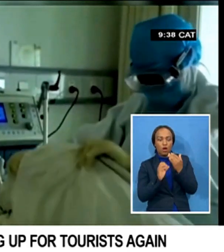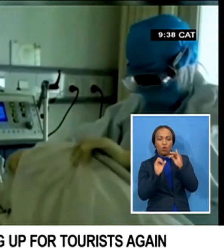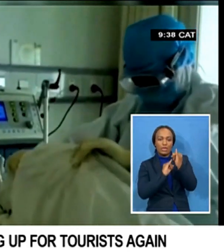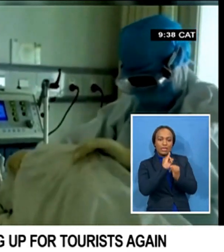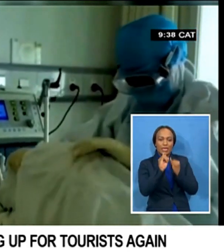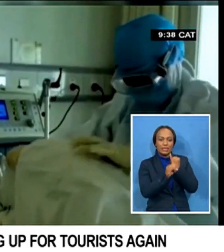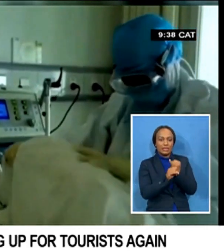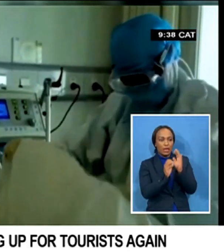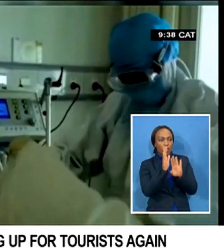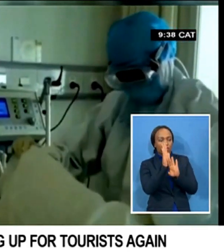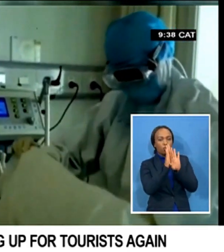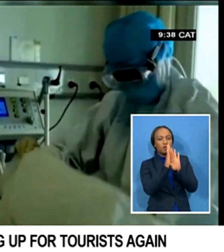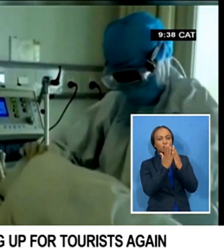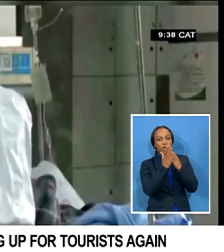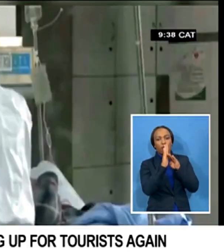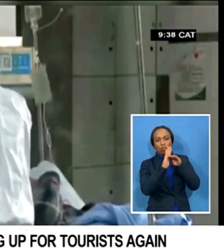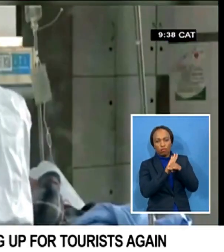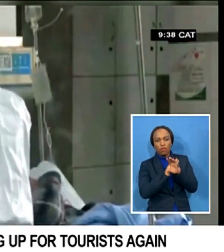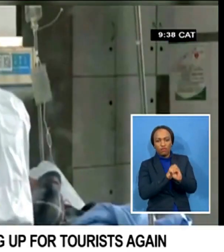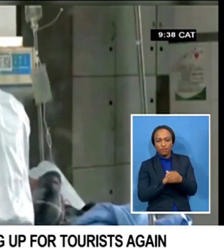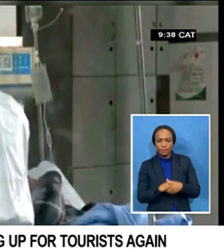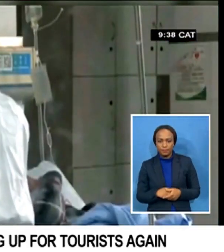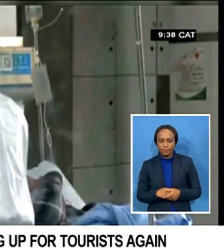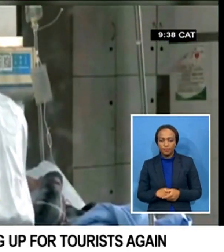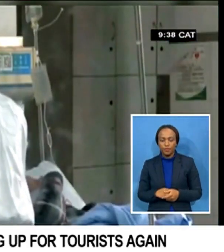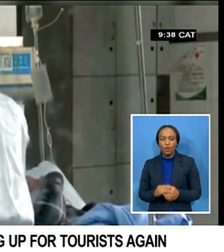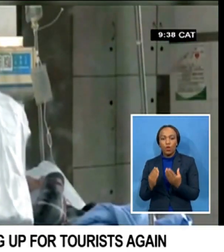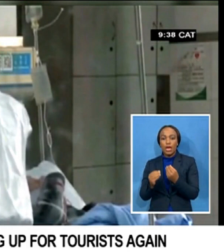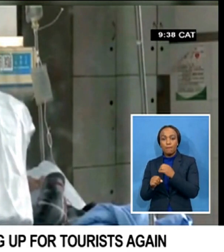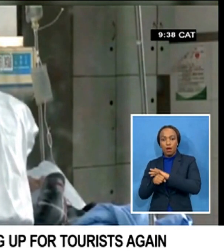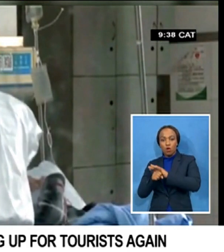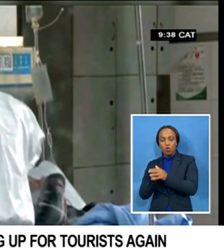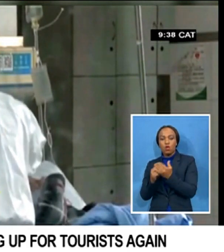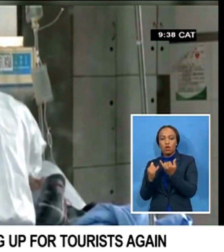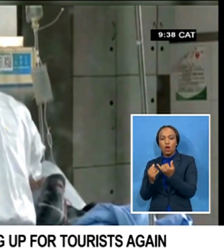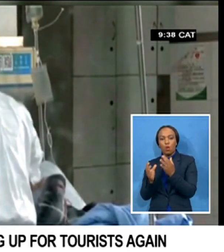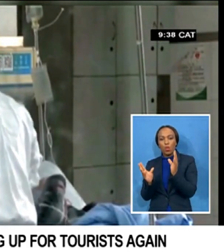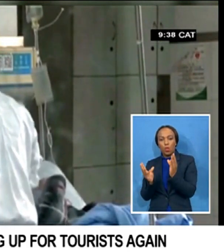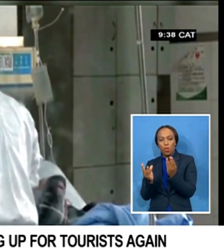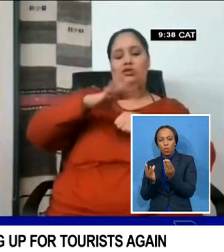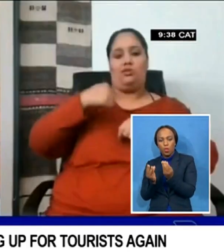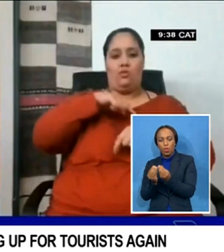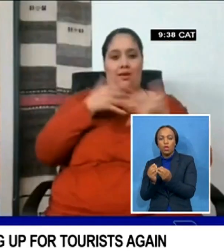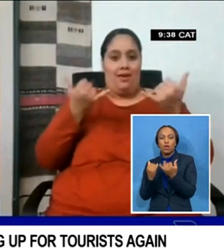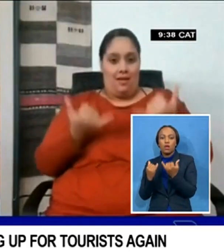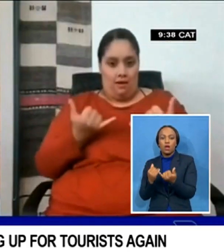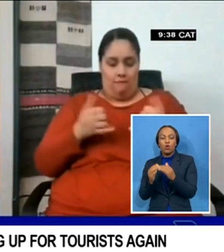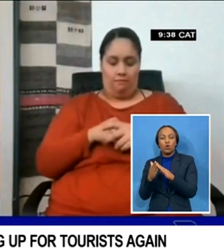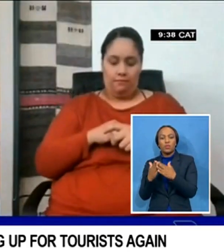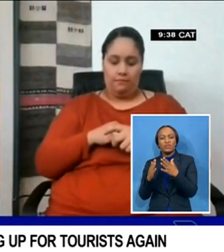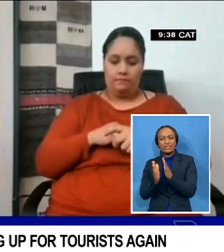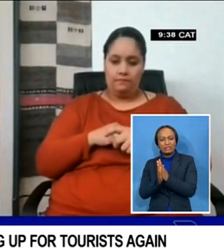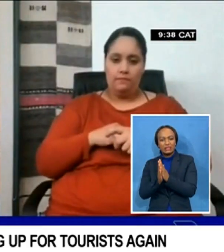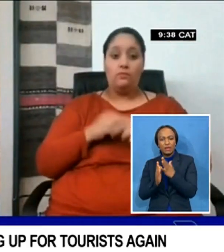With a low number of infections, deaths and hospital admissions, residents have been urged not to drop their guard. My message is to the